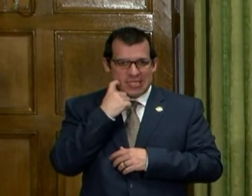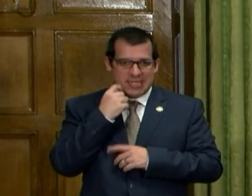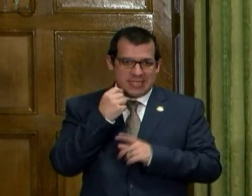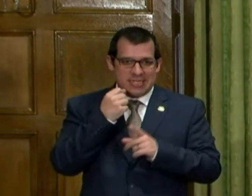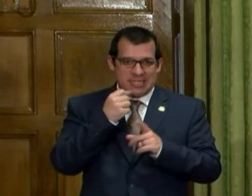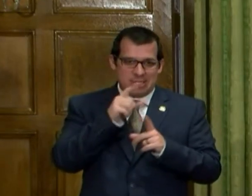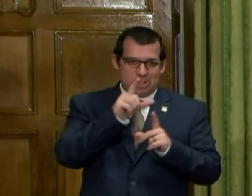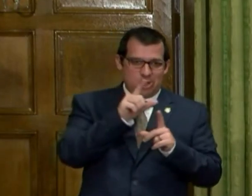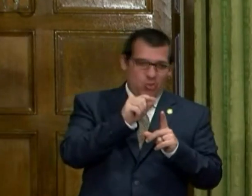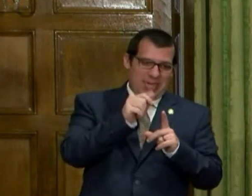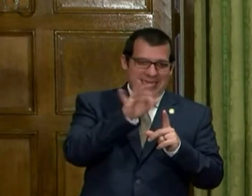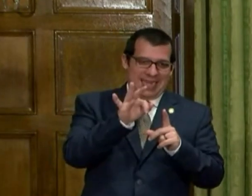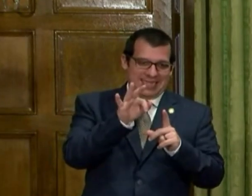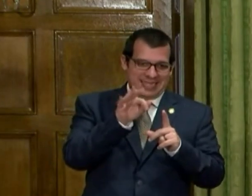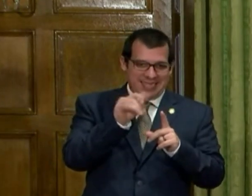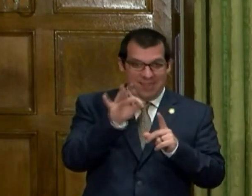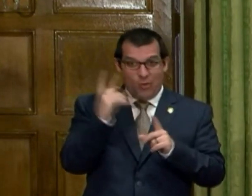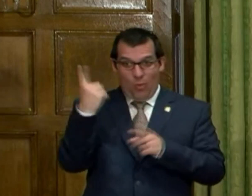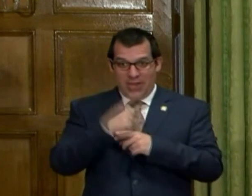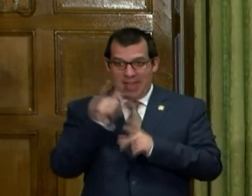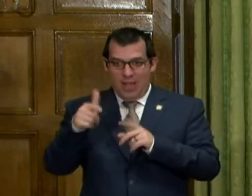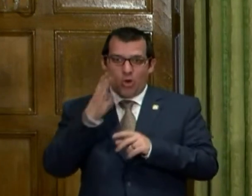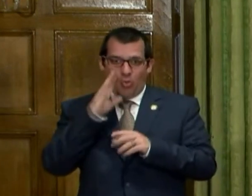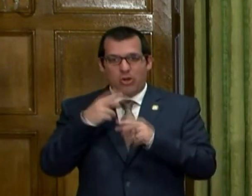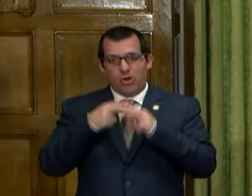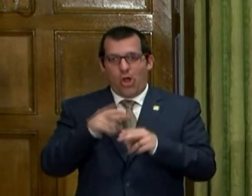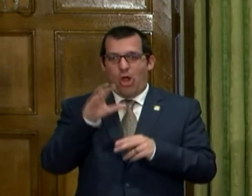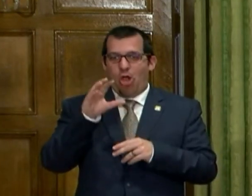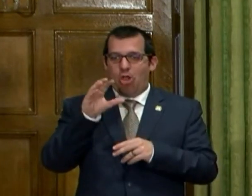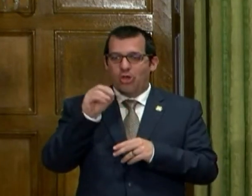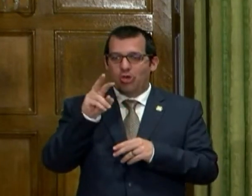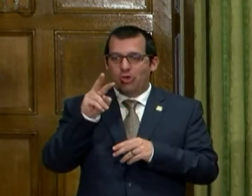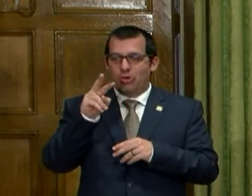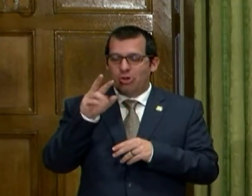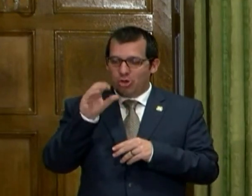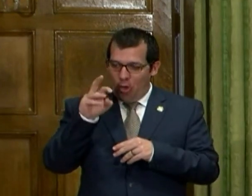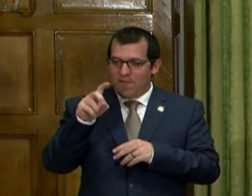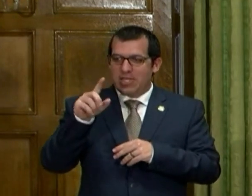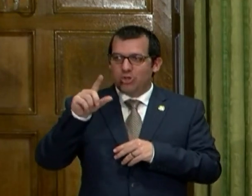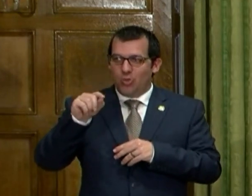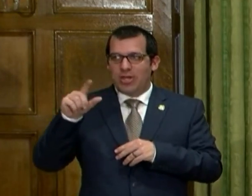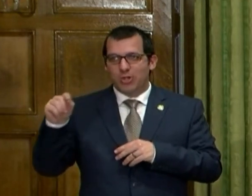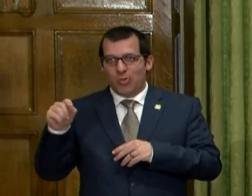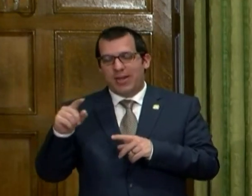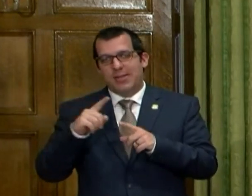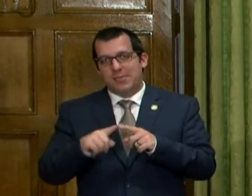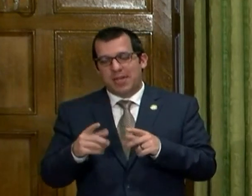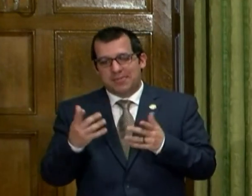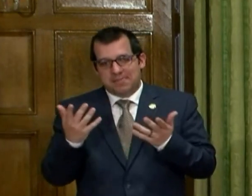2019 by 1 day. If it had been 1 day later, we'd be calling it COVID 2020. But